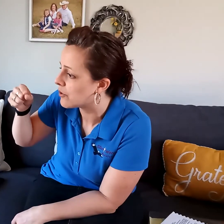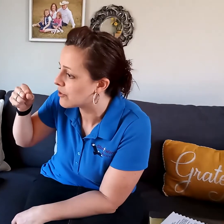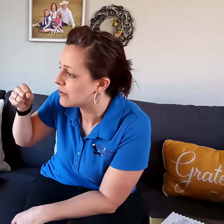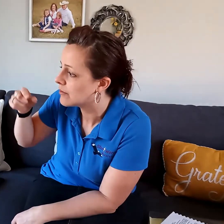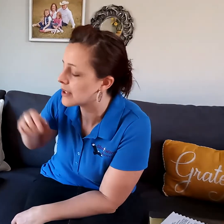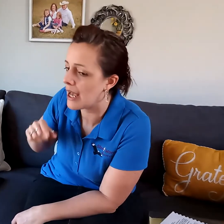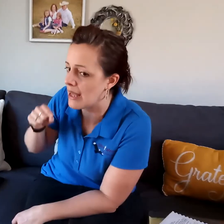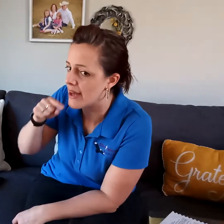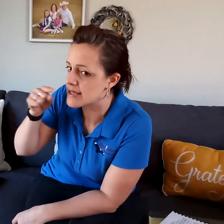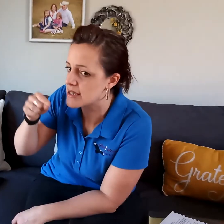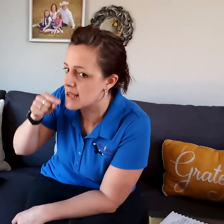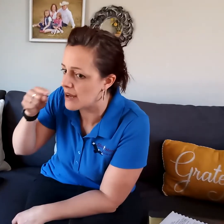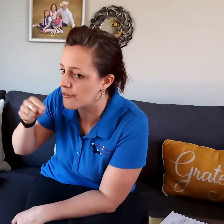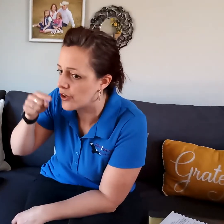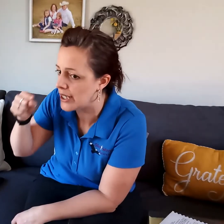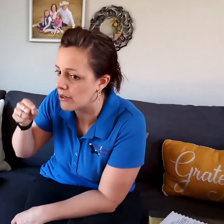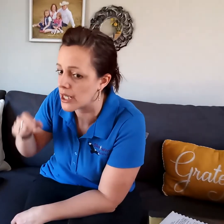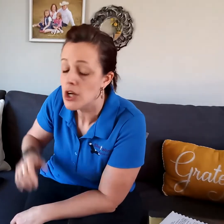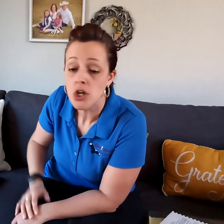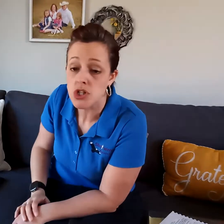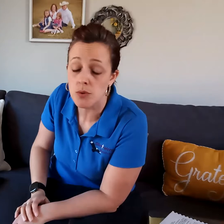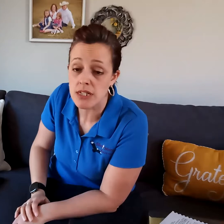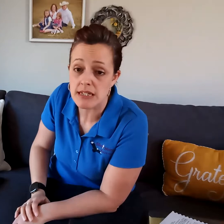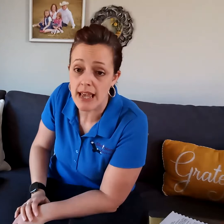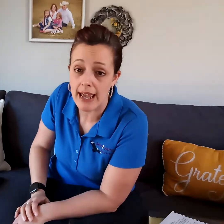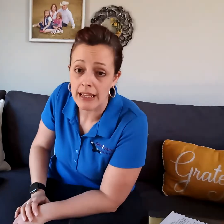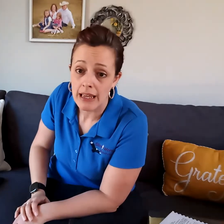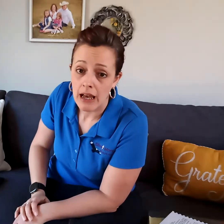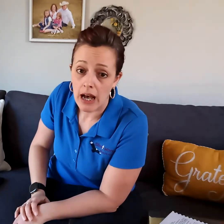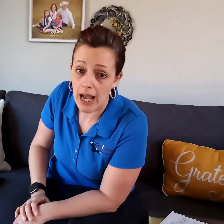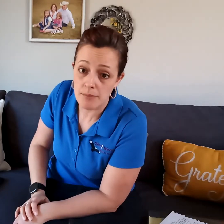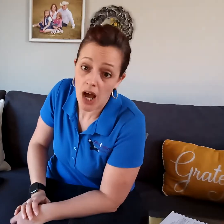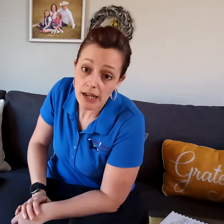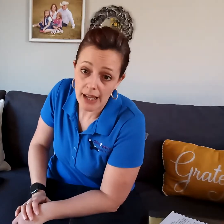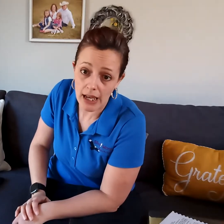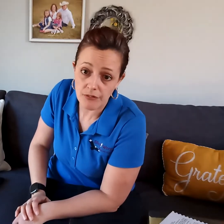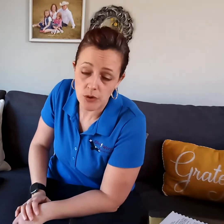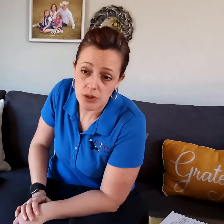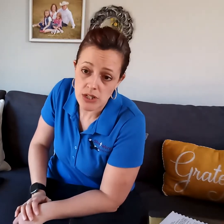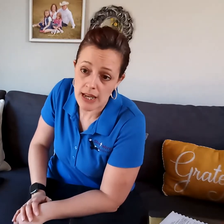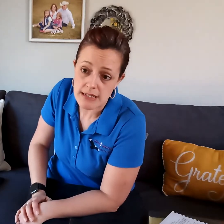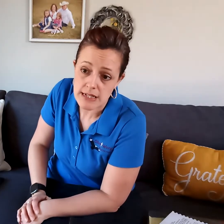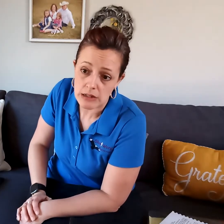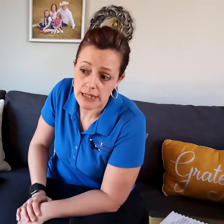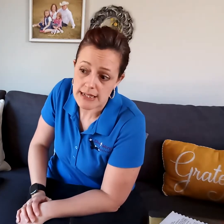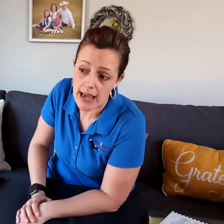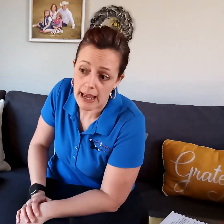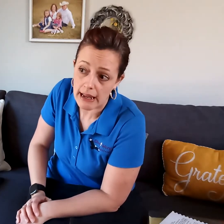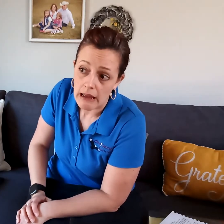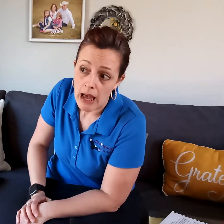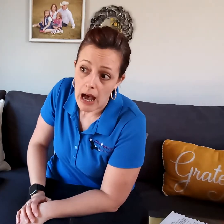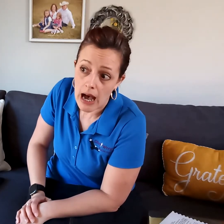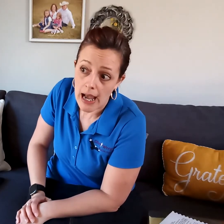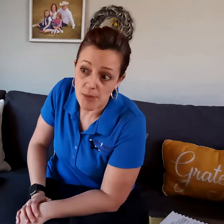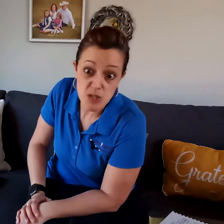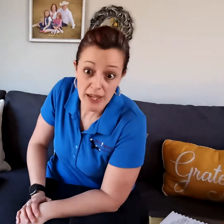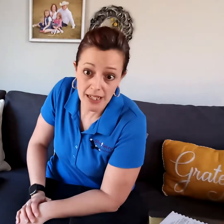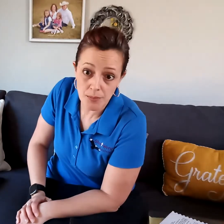mouth. Okay? That's the sign for hearing. So you wouldn't say, I'm not deaf. You wouldn't necessarily say, I'm a speaking person.